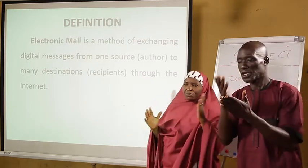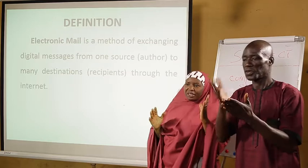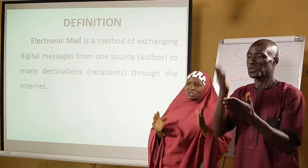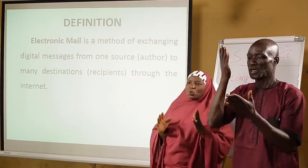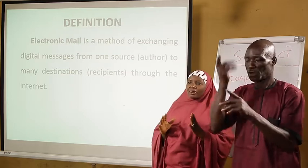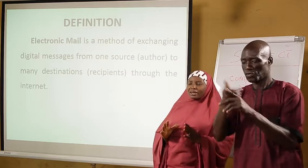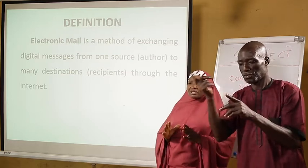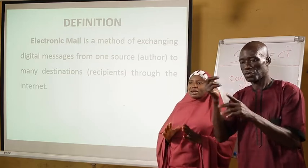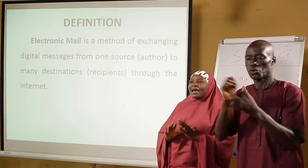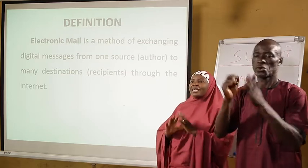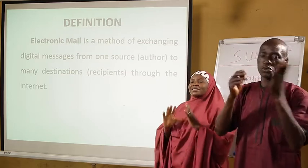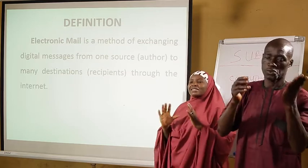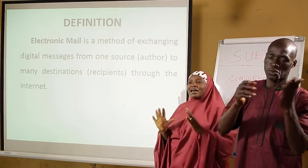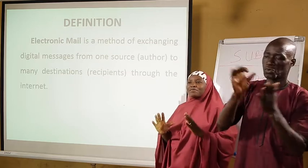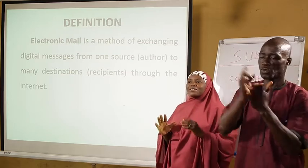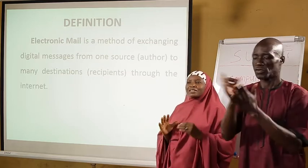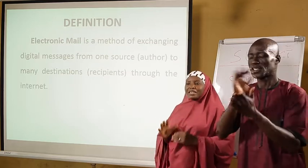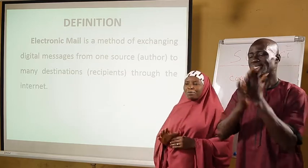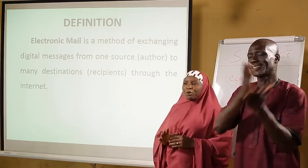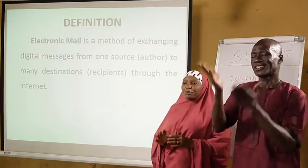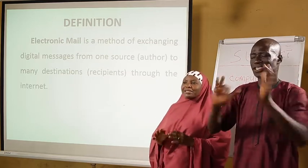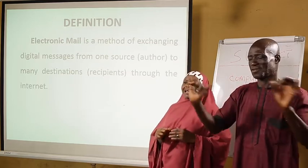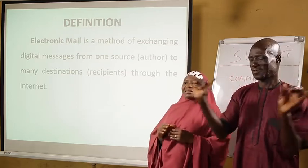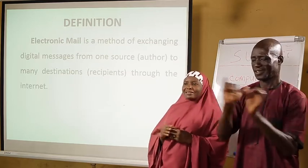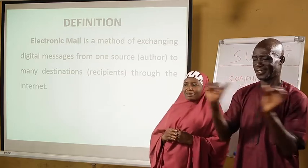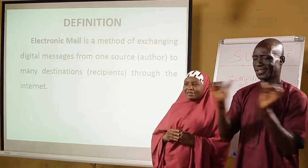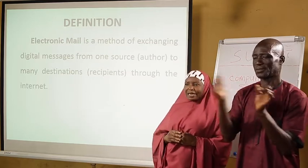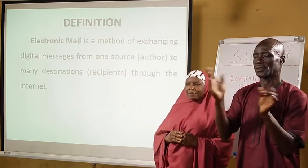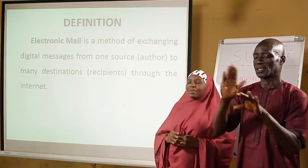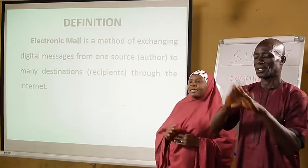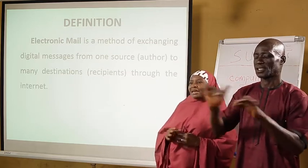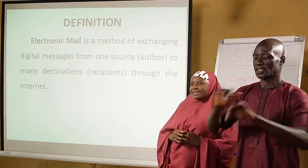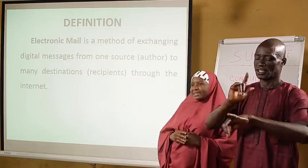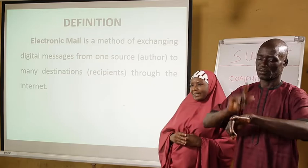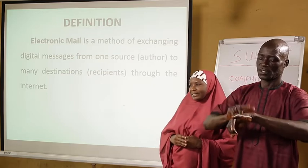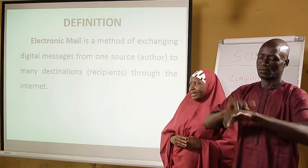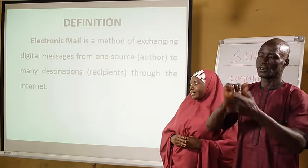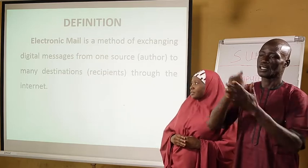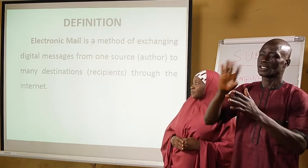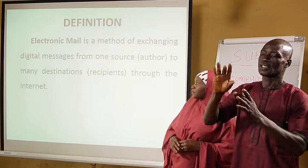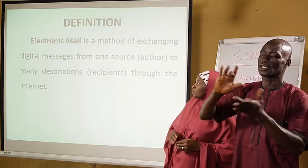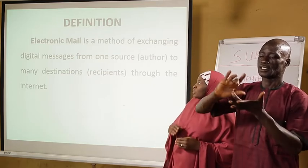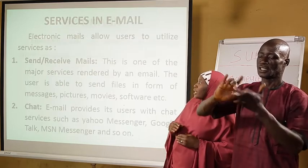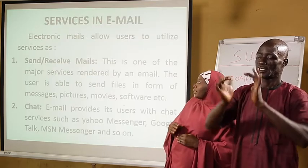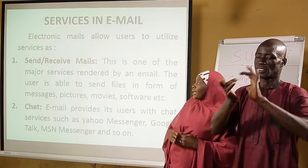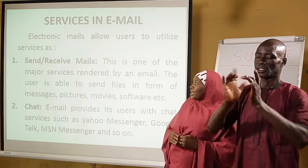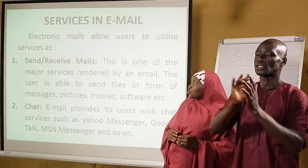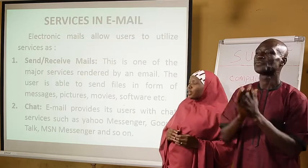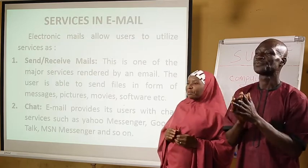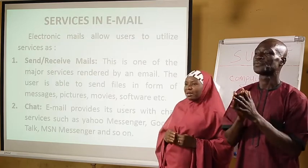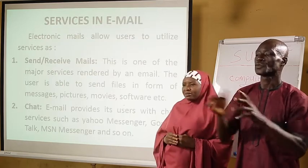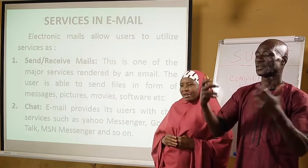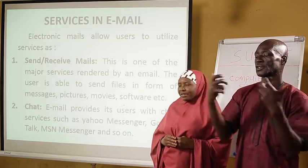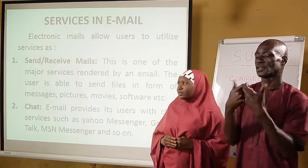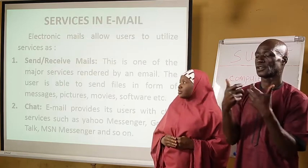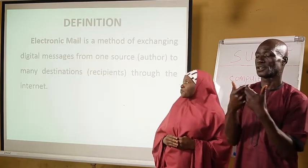is communicating with this. It serves the same purpose at the same time. That is the internet. The